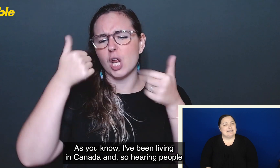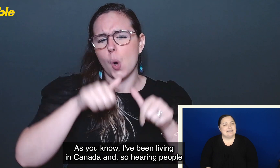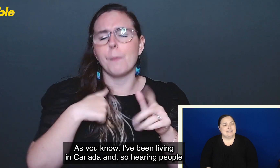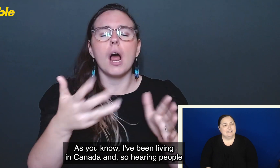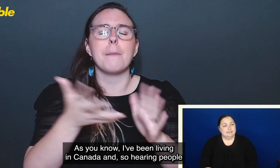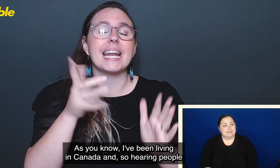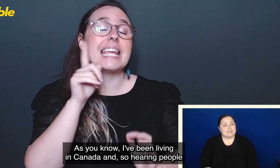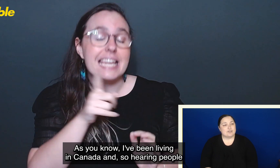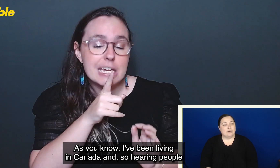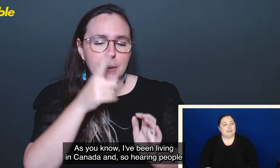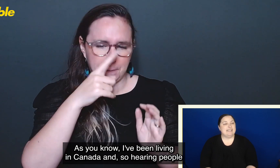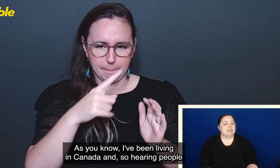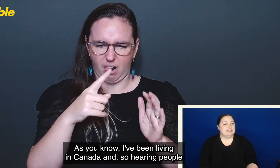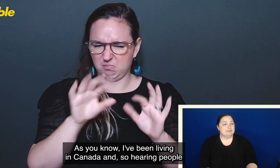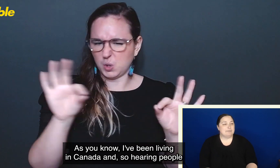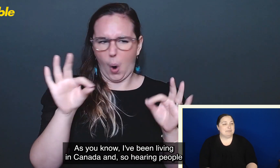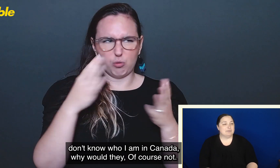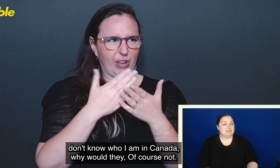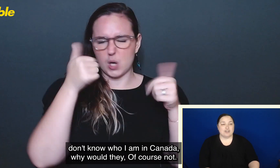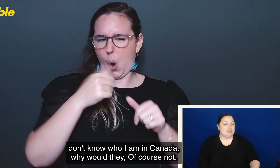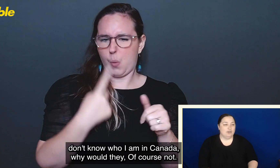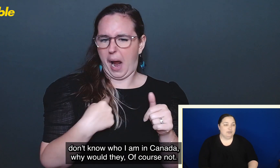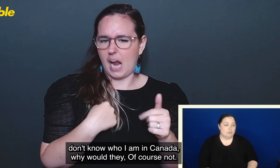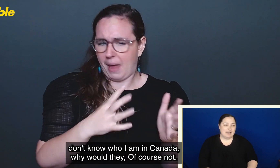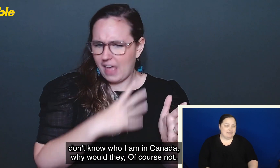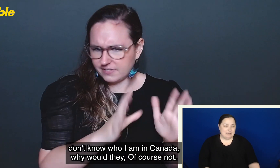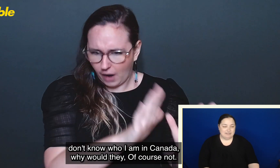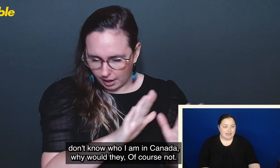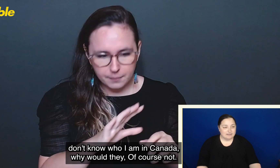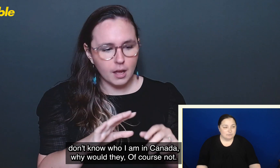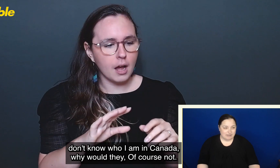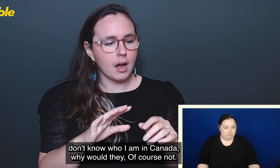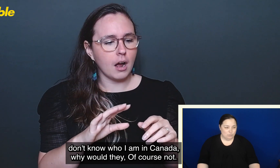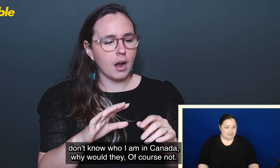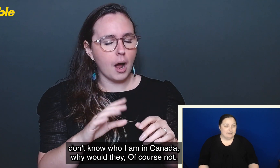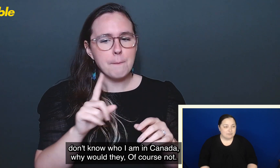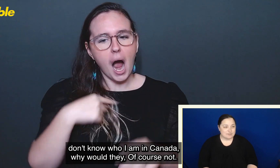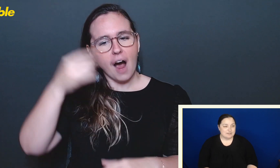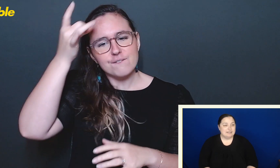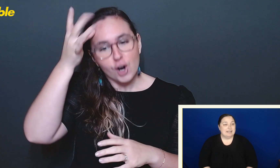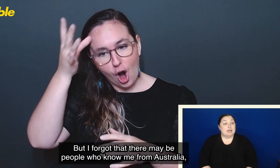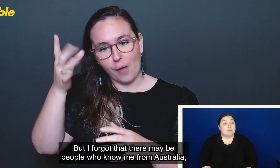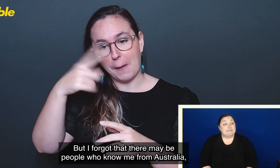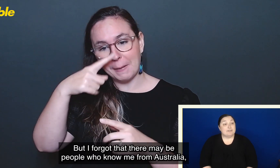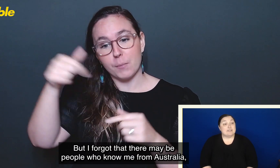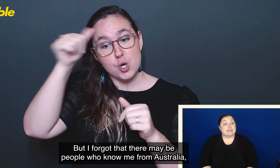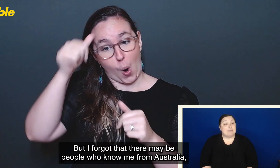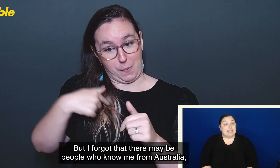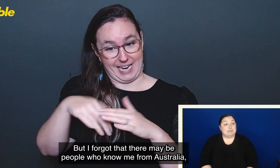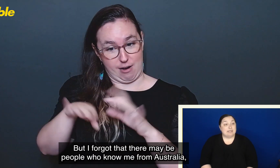And so hearing people don't know who I am in Canada, why would they? Of course not. But I forgot that there